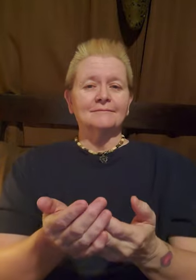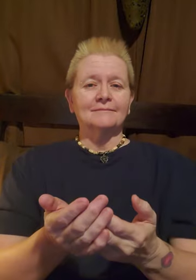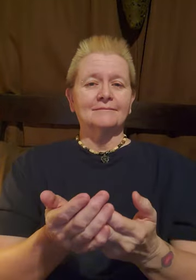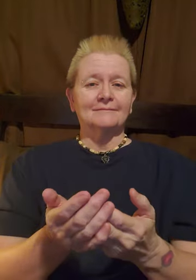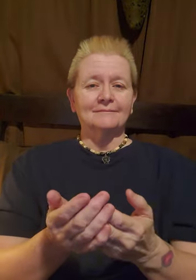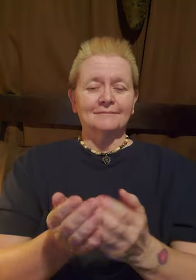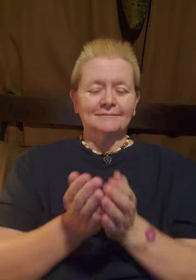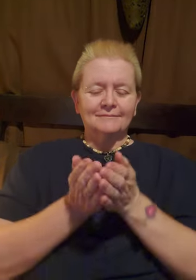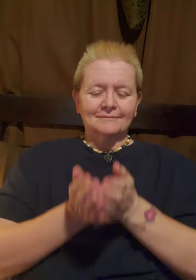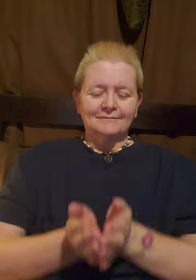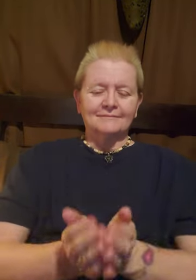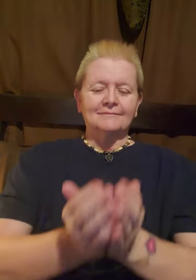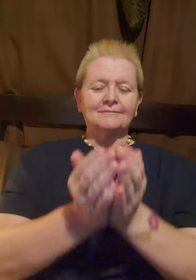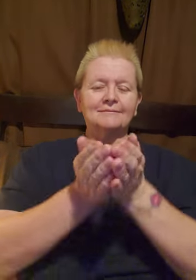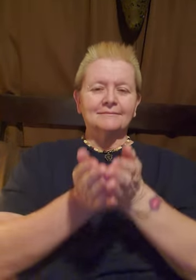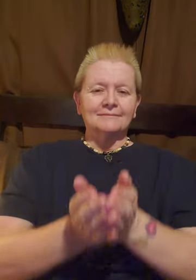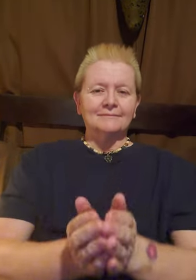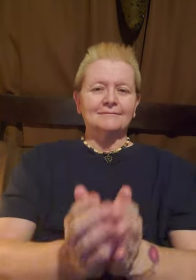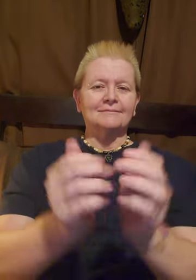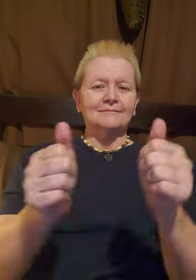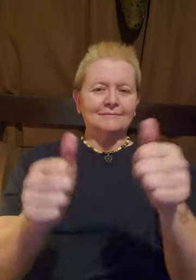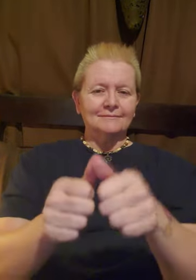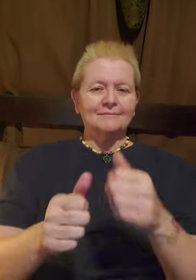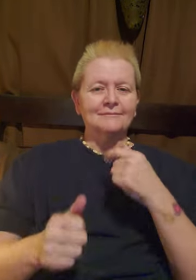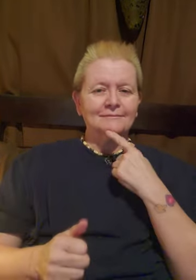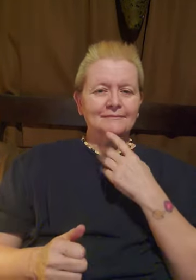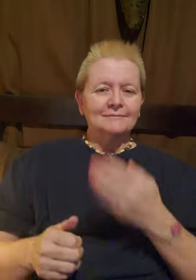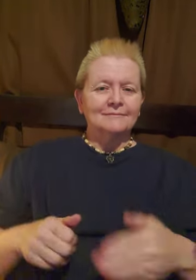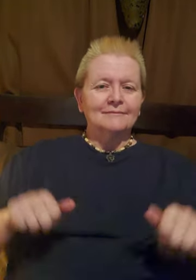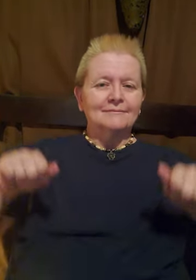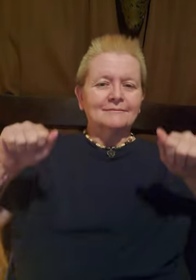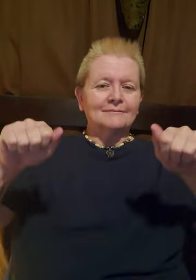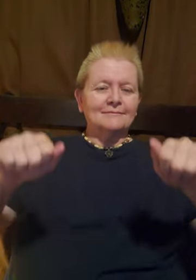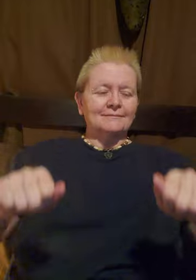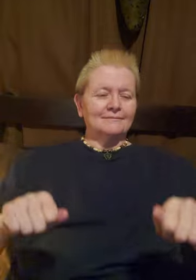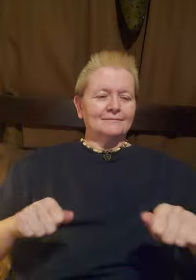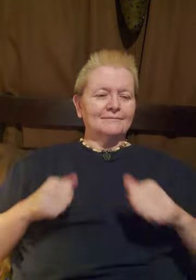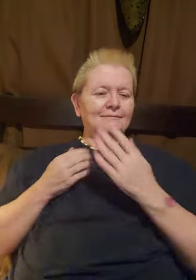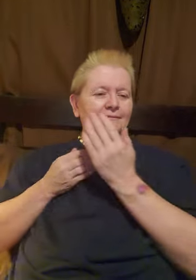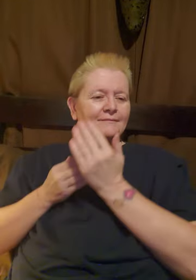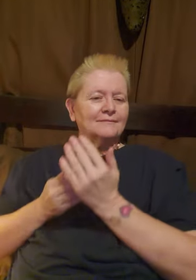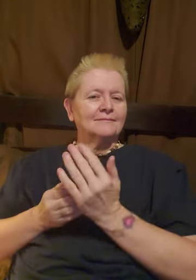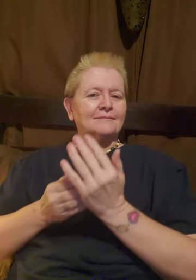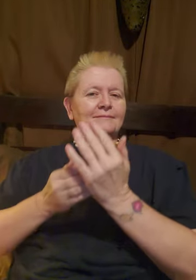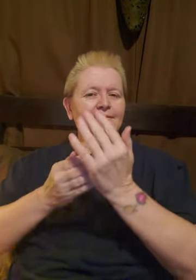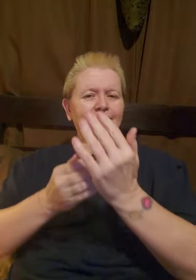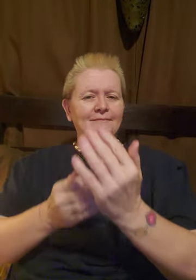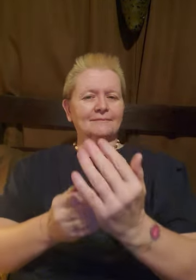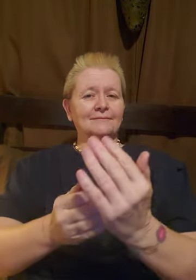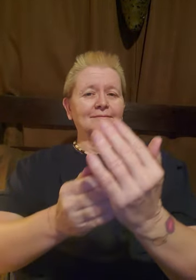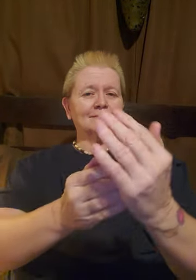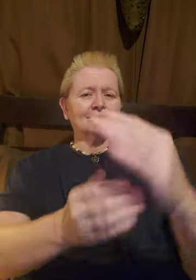buy galleys with good oars, sail to distant